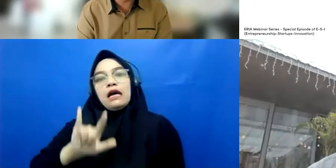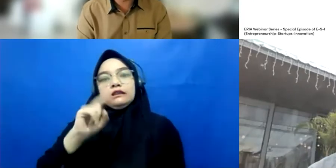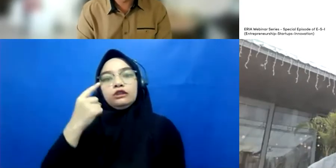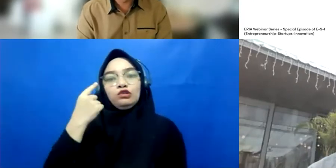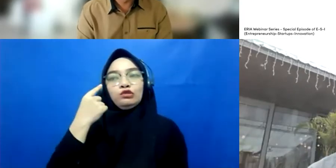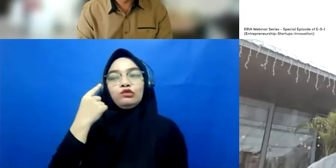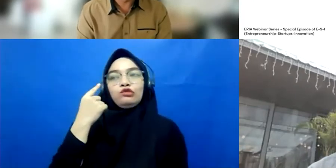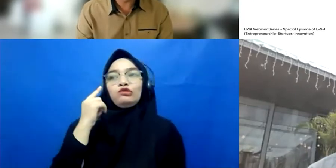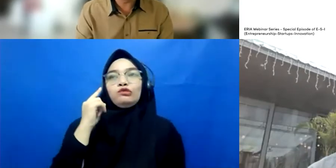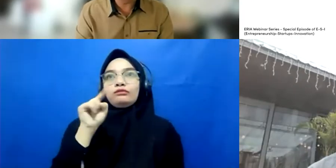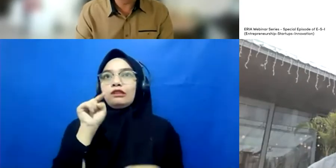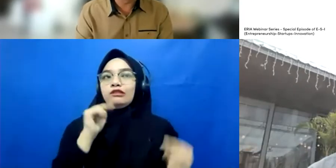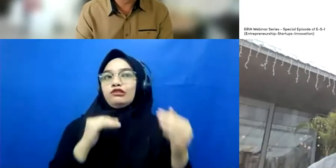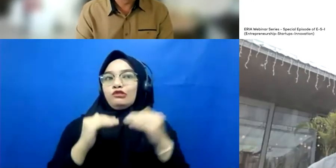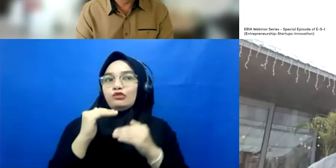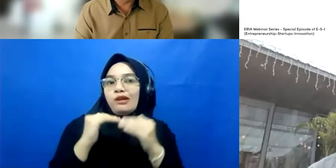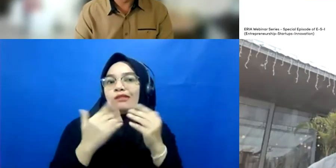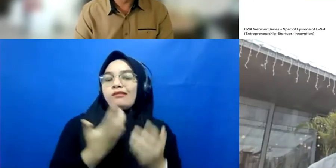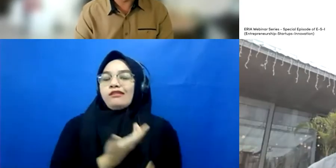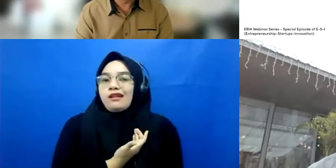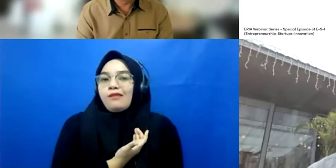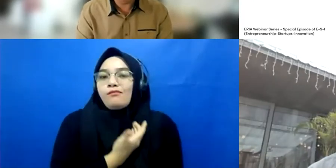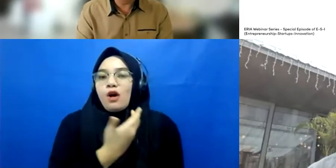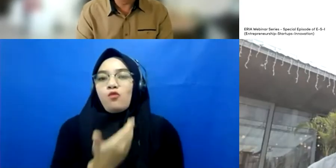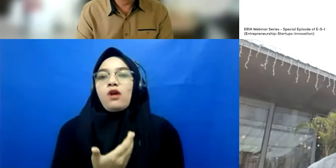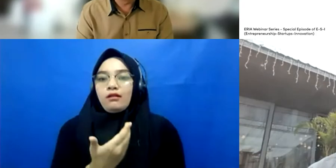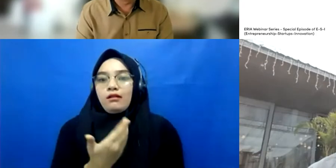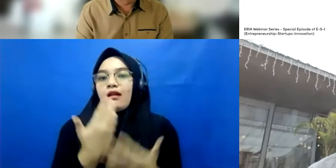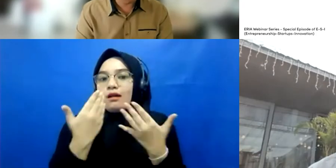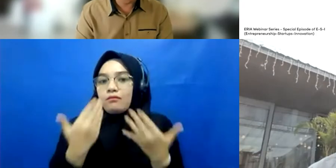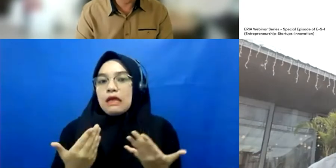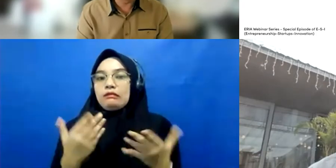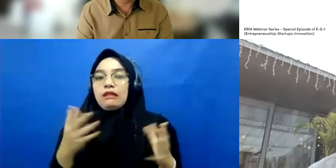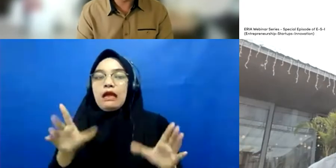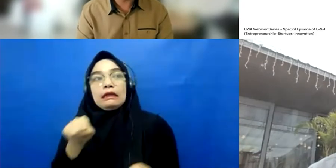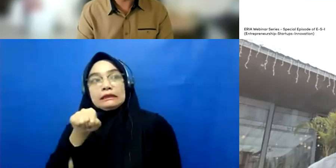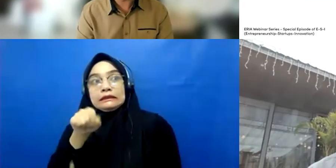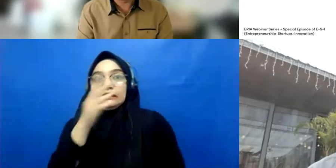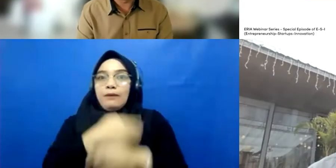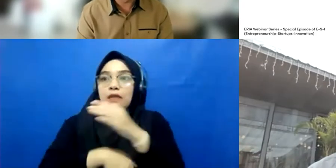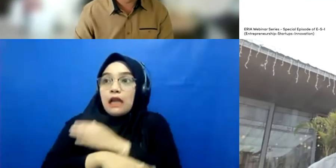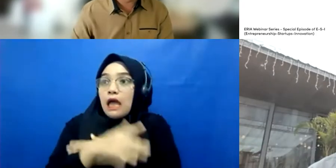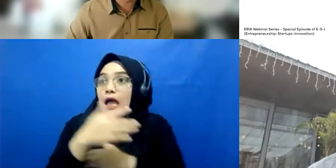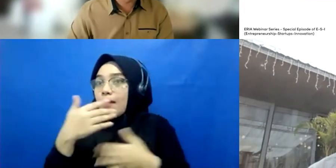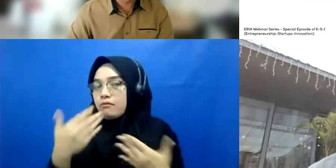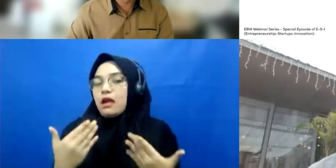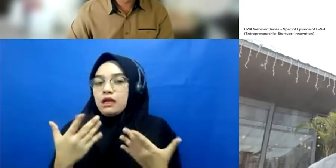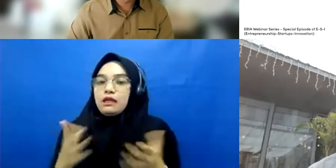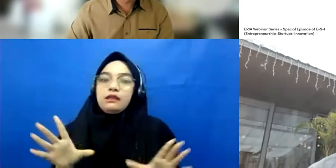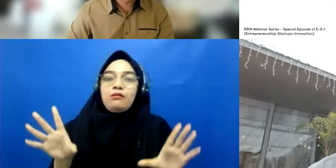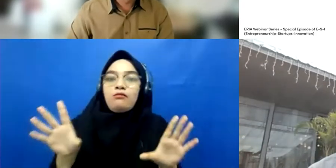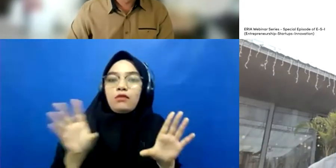culinary skills. The disabled include physical, mental, social, and